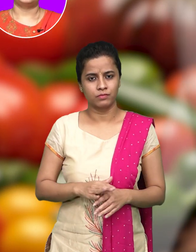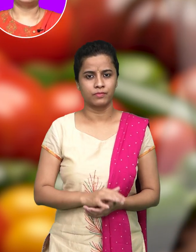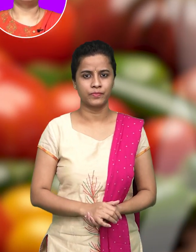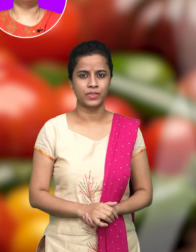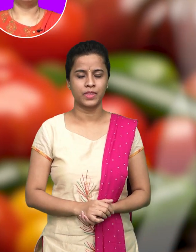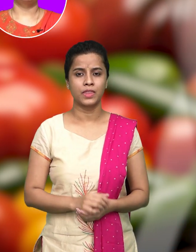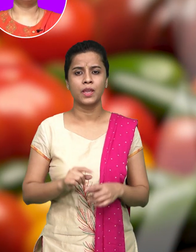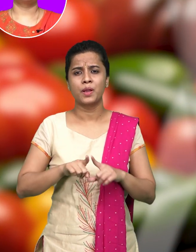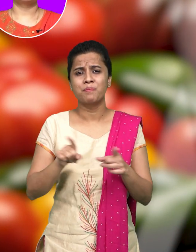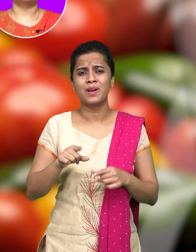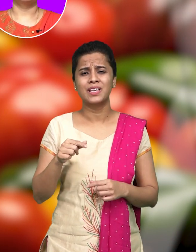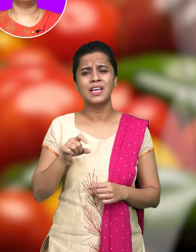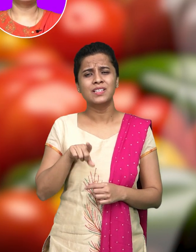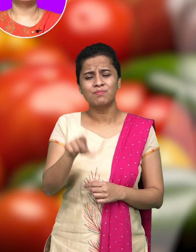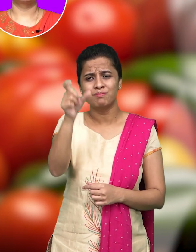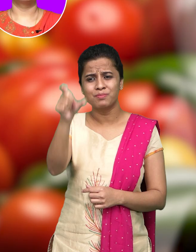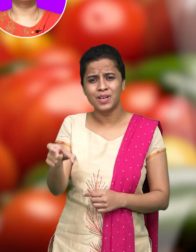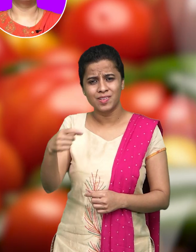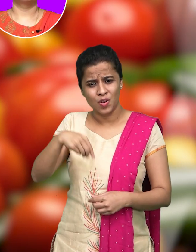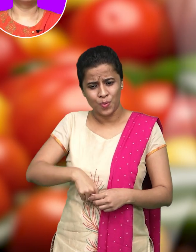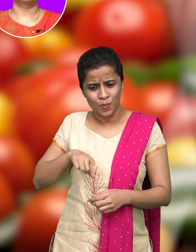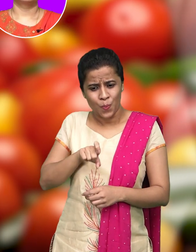But they are of no use to the host.